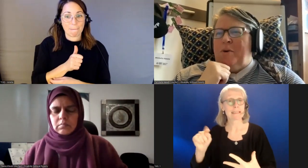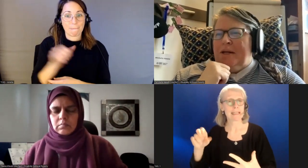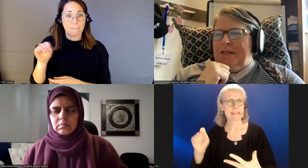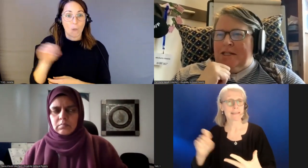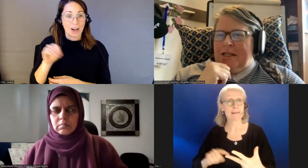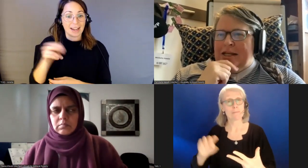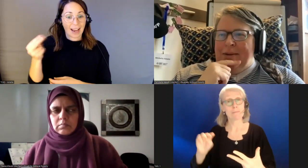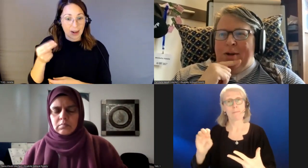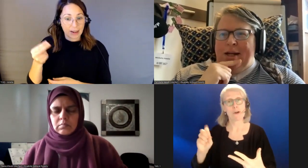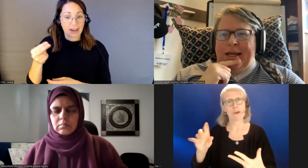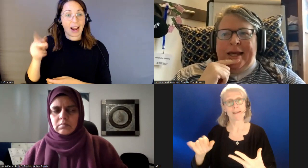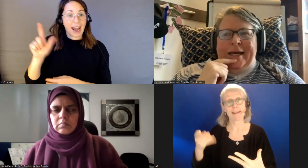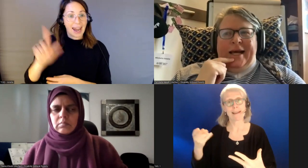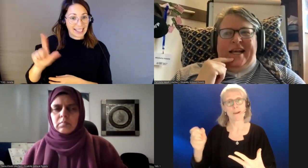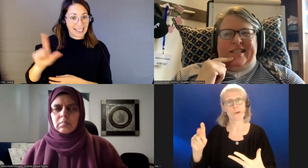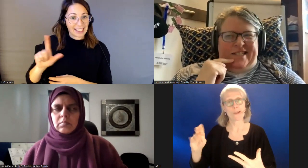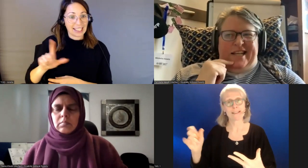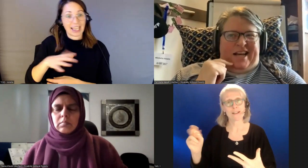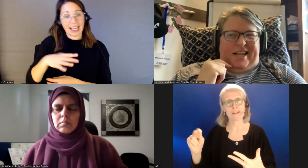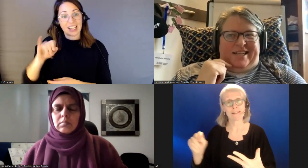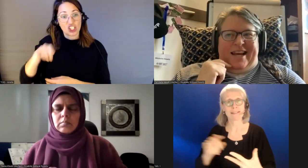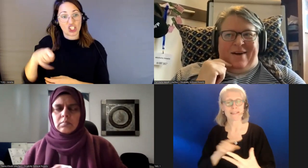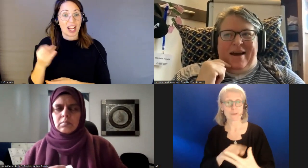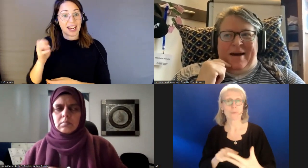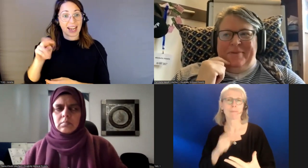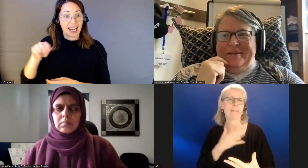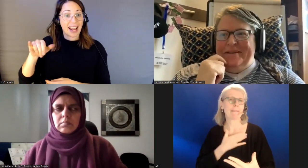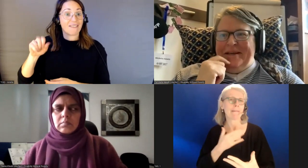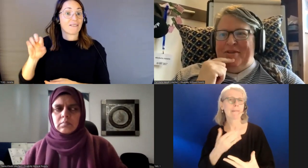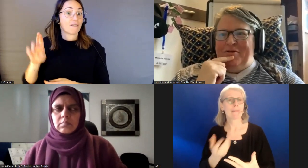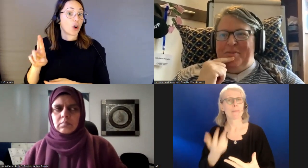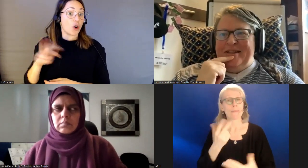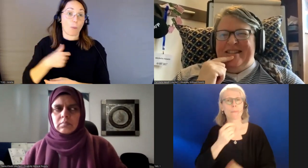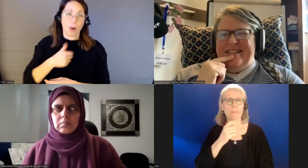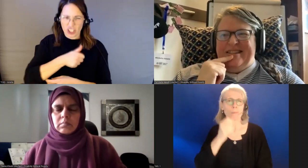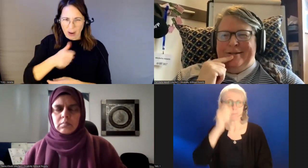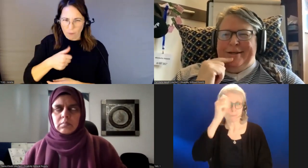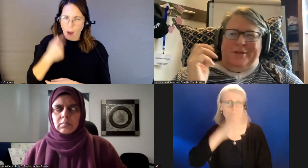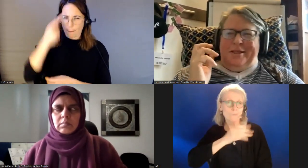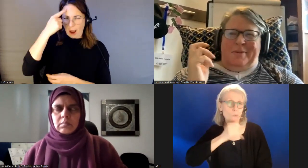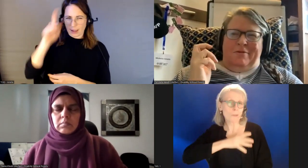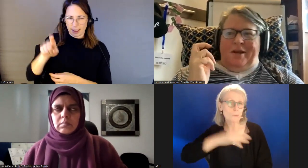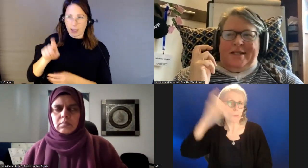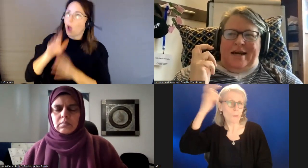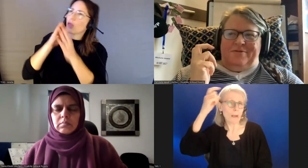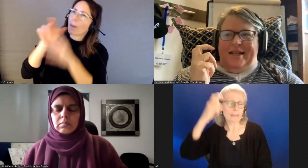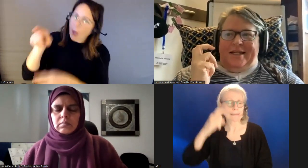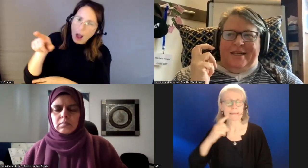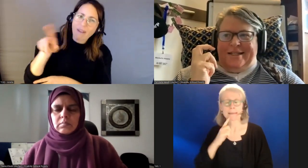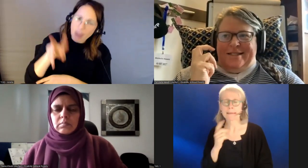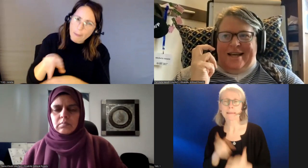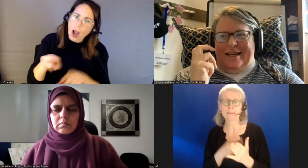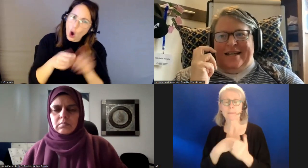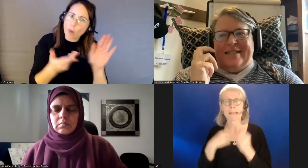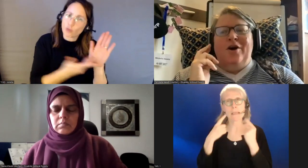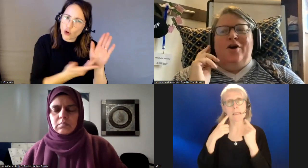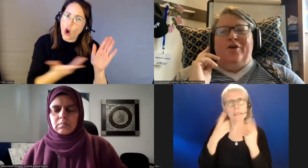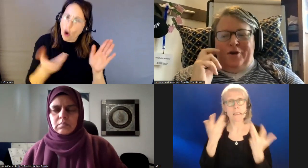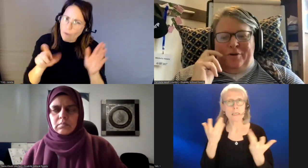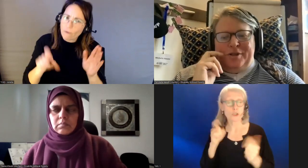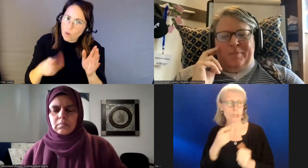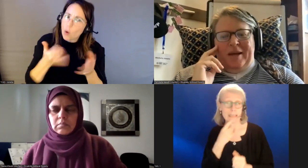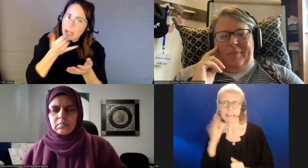I have a question that I'm really, is this it actually how it happens in government? Would this be a really daft idea to say